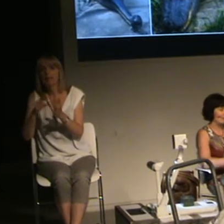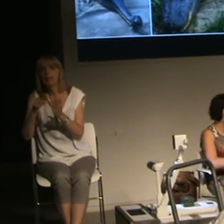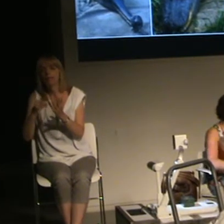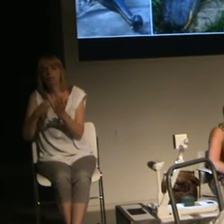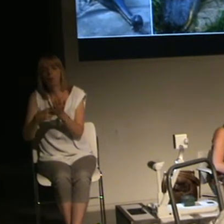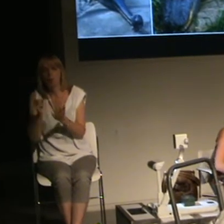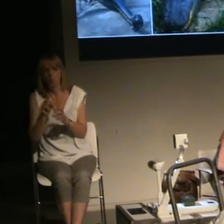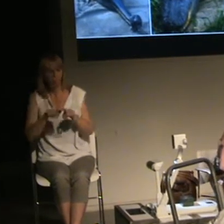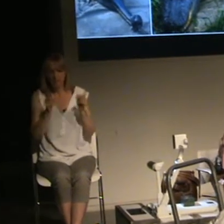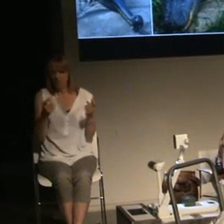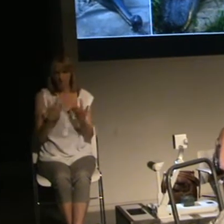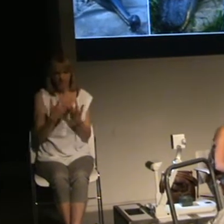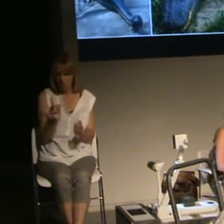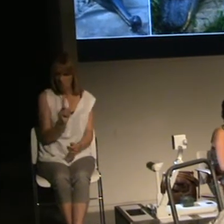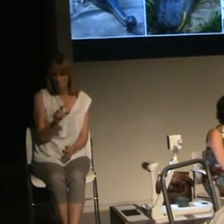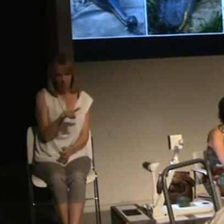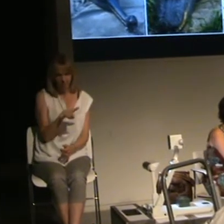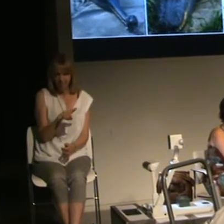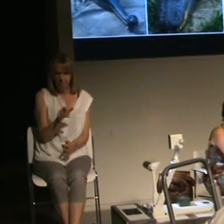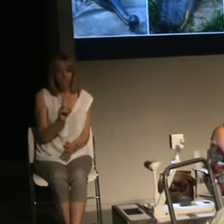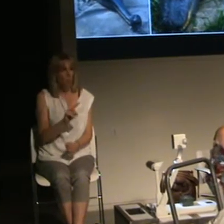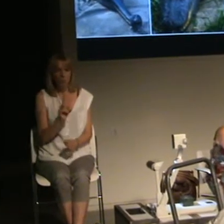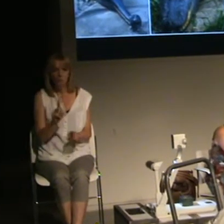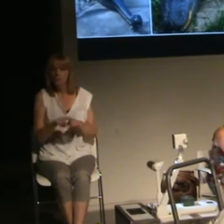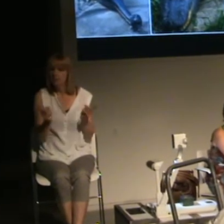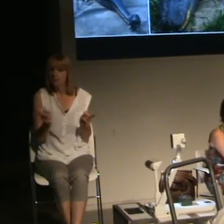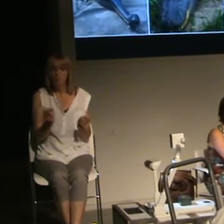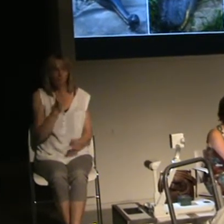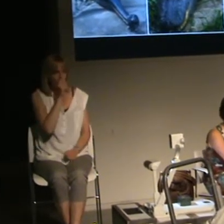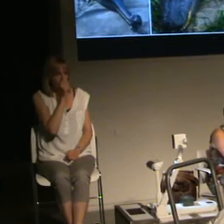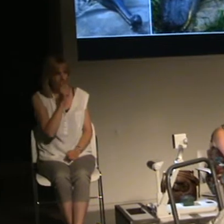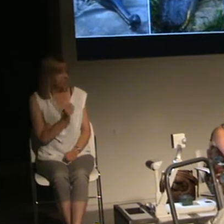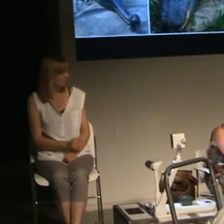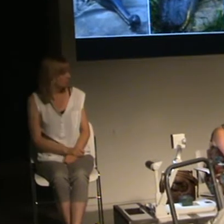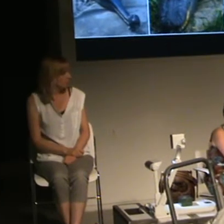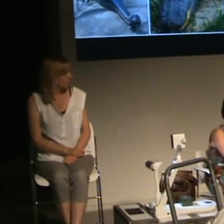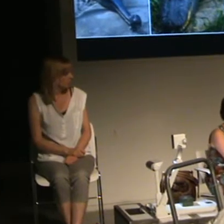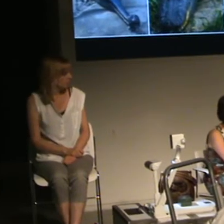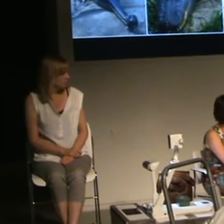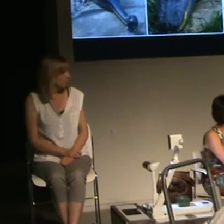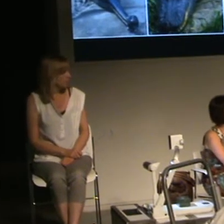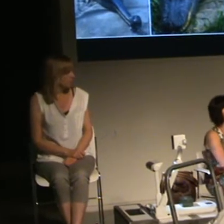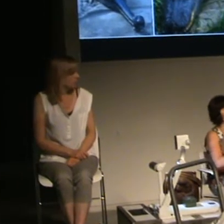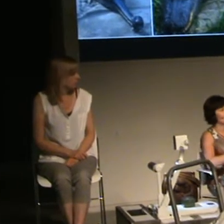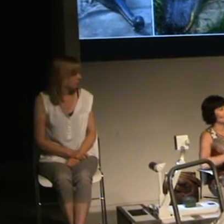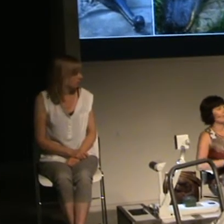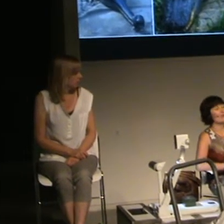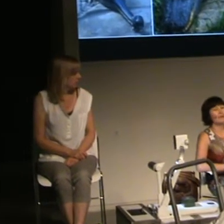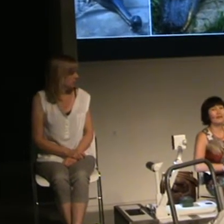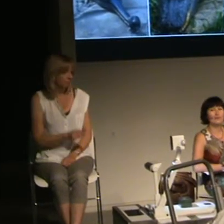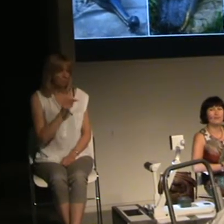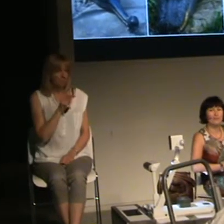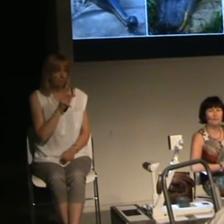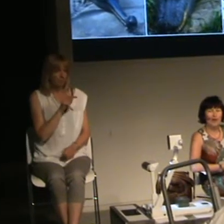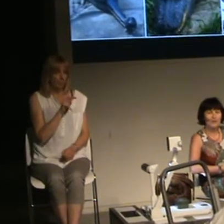things along a little bit by asking the question, what's the difference between a crocodile and an alligator? Well, the